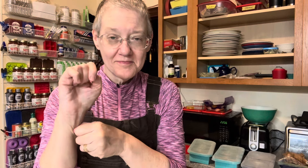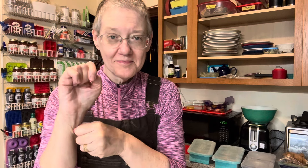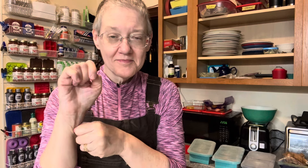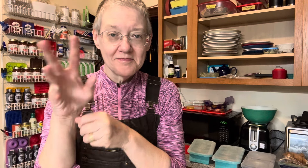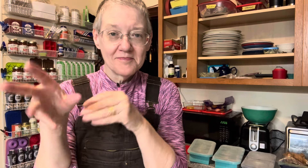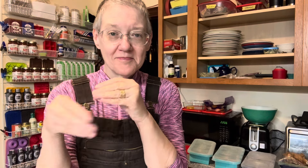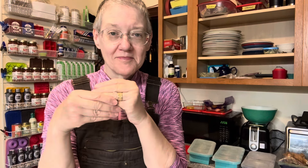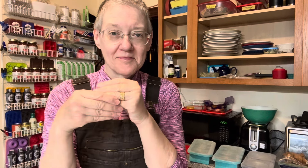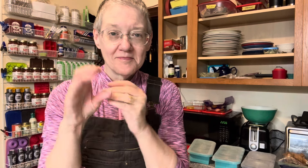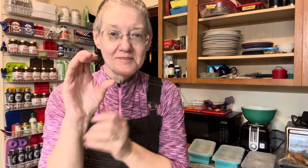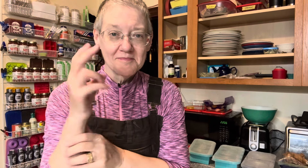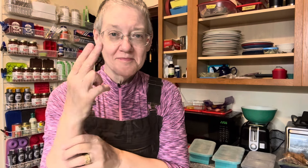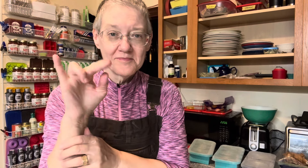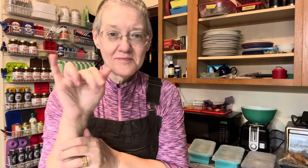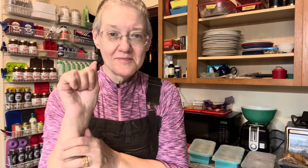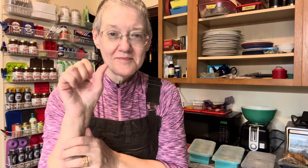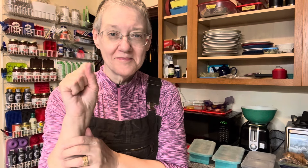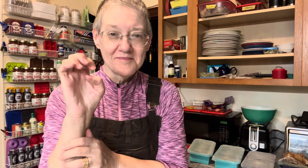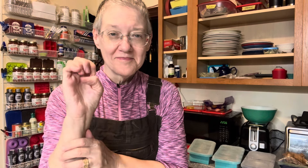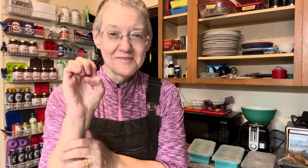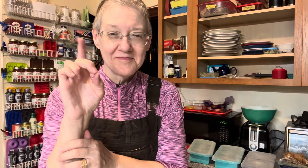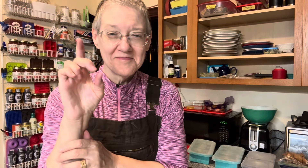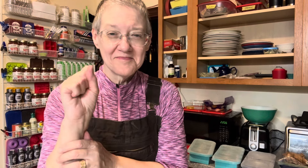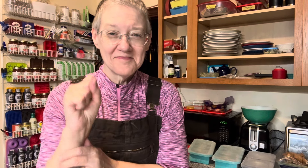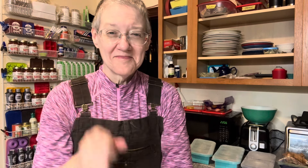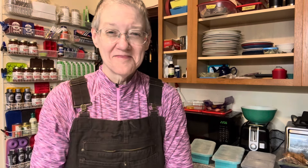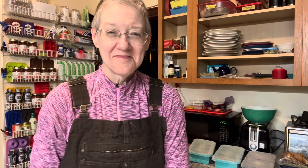stevia and some chia seeds.